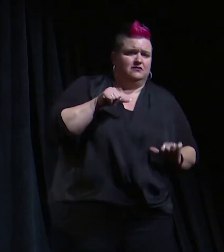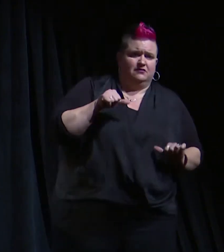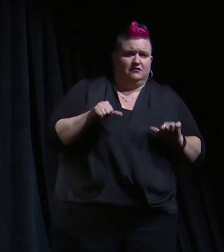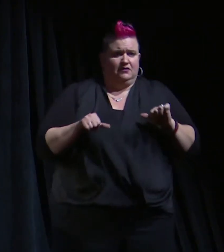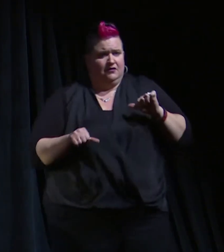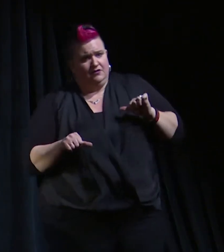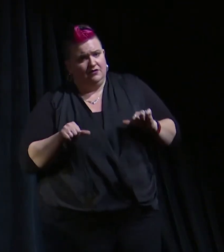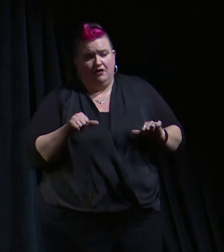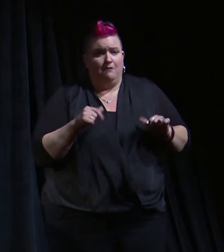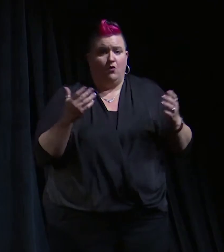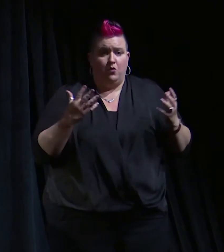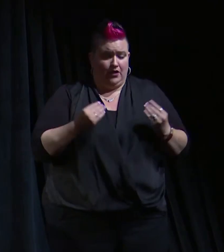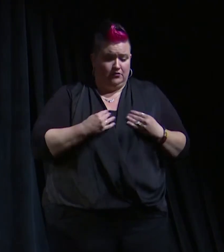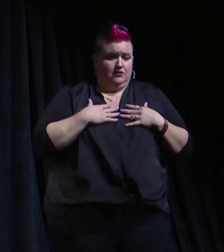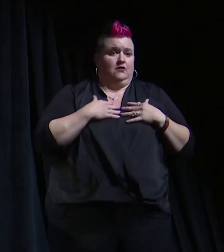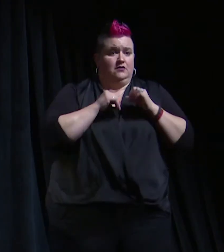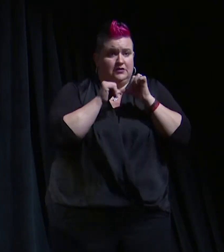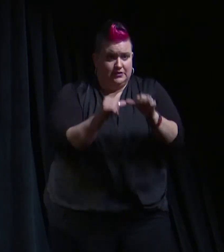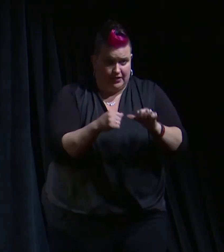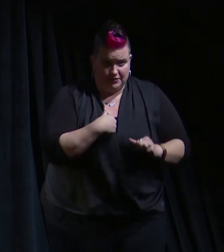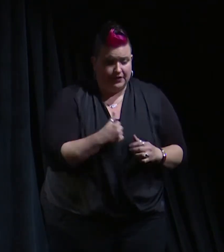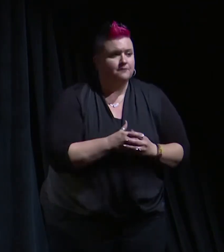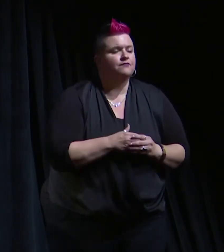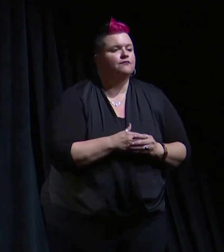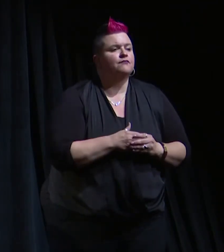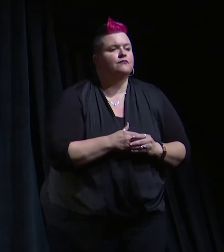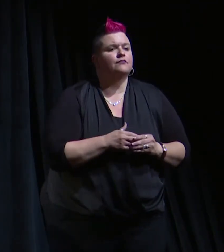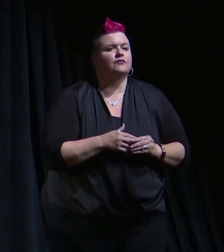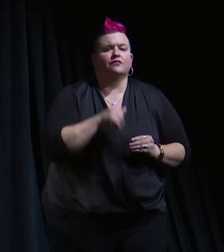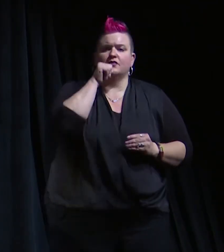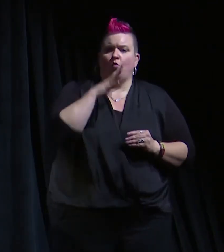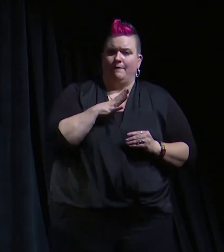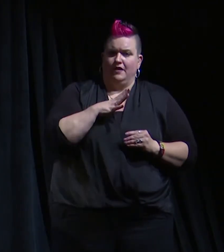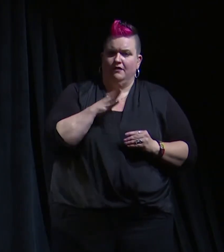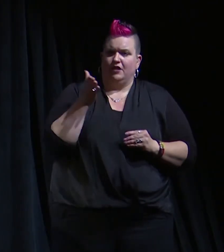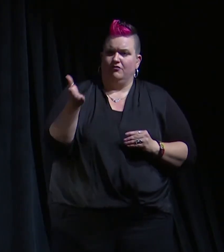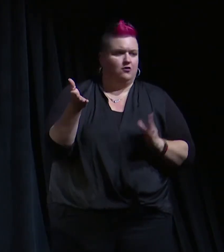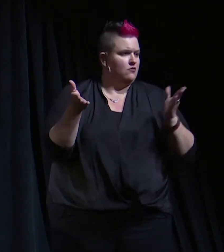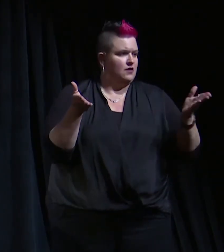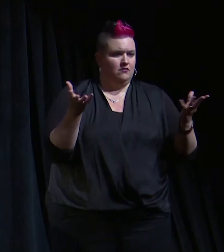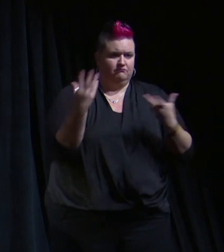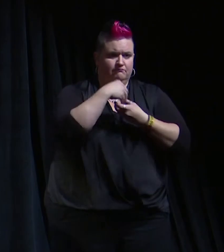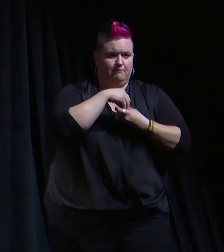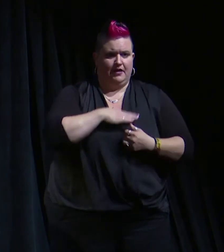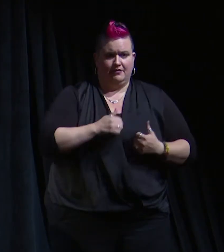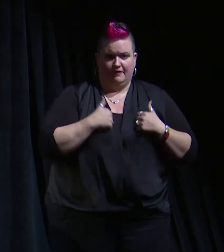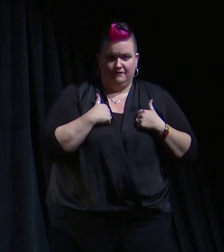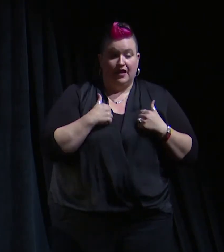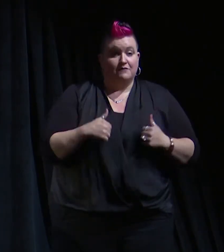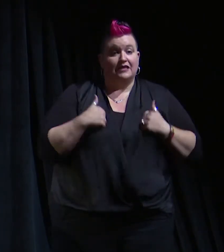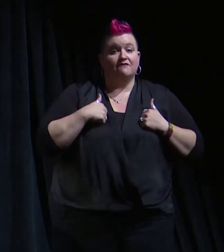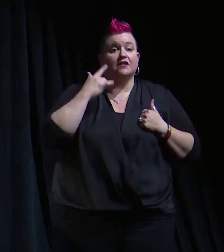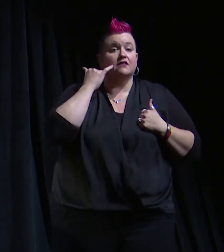what sustains me is the women in my life, and I call them. I've been living in